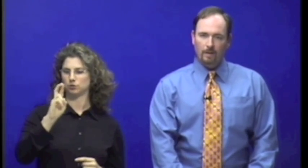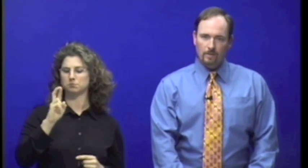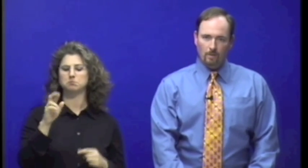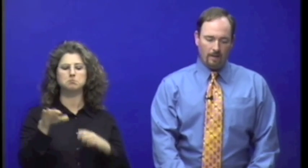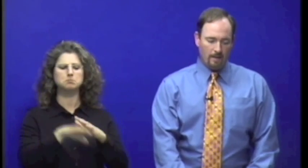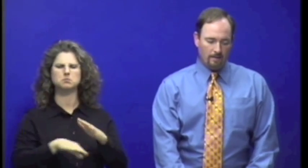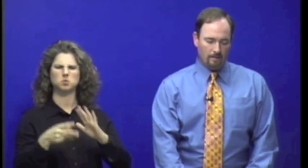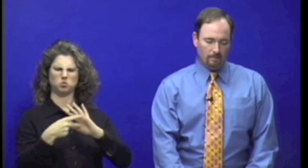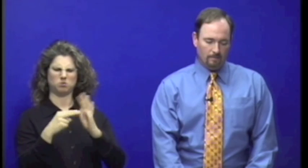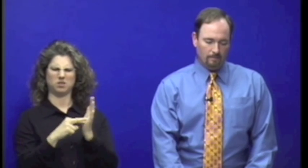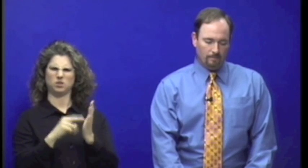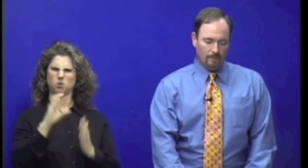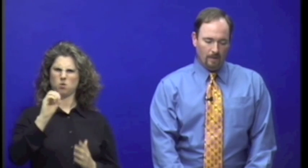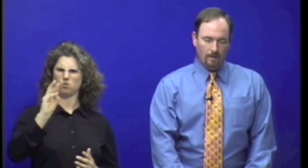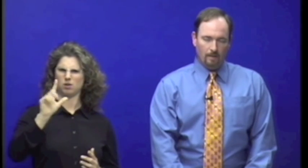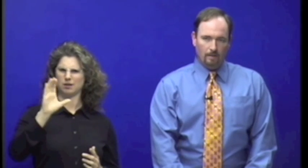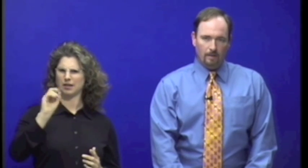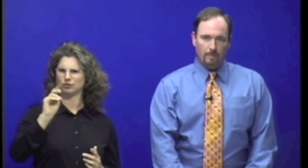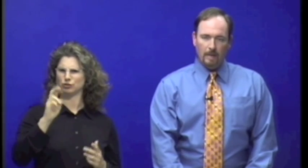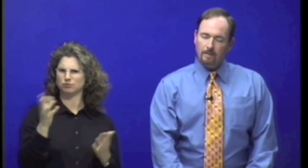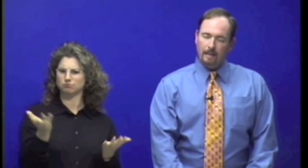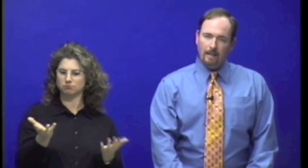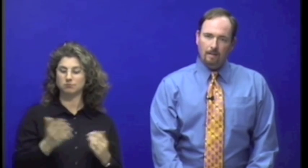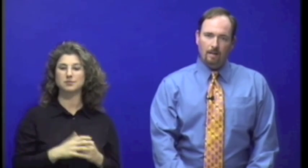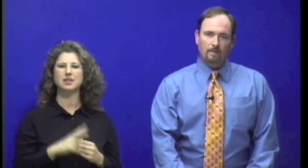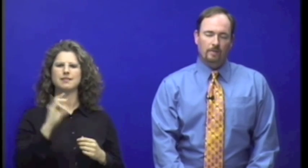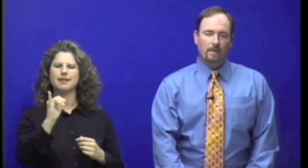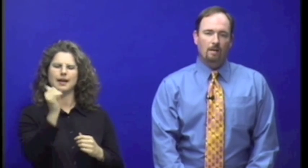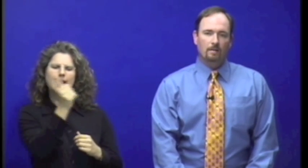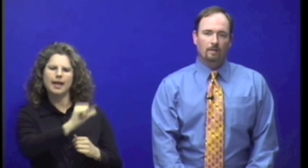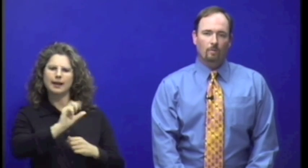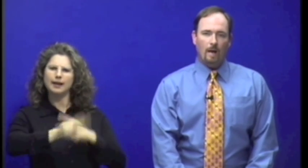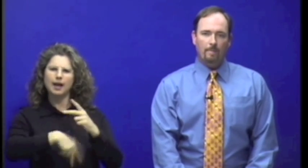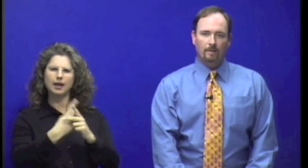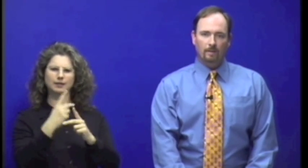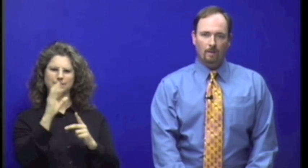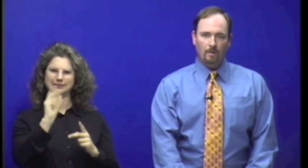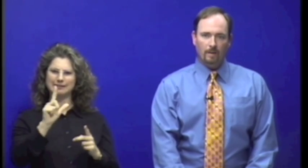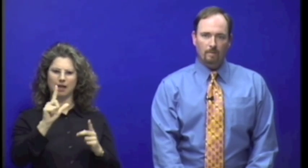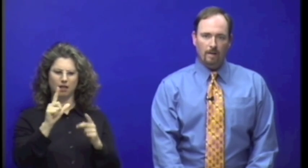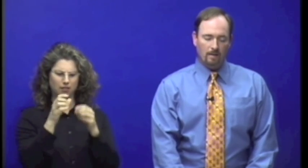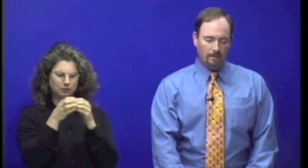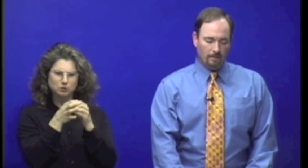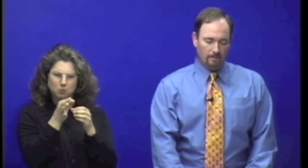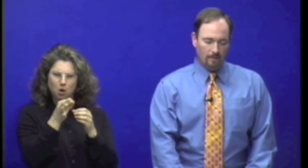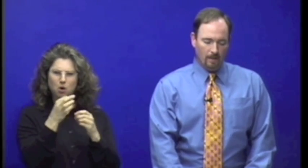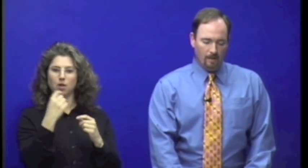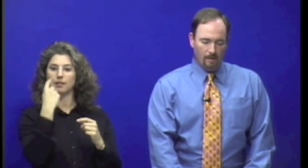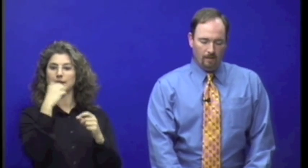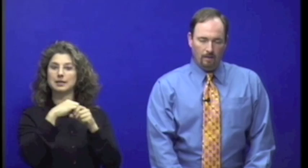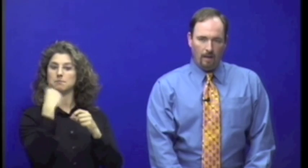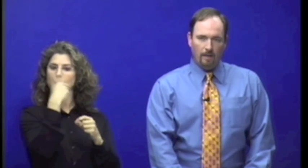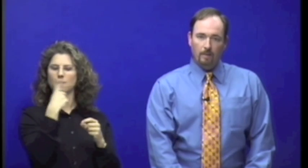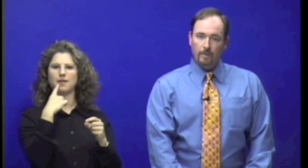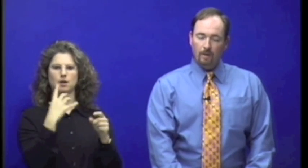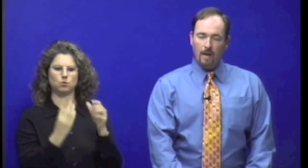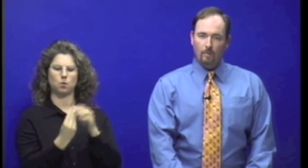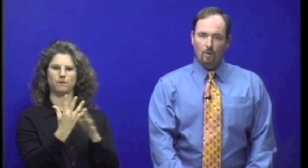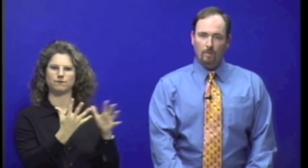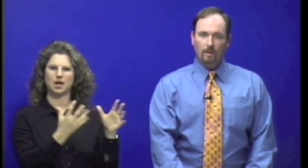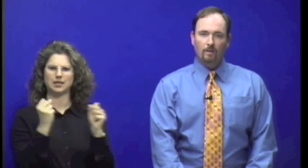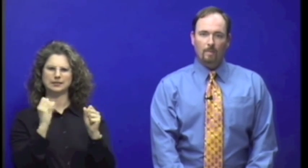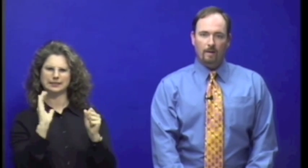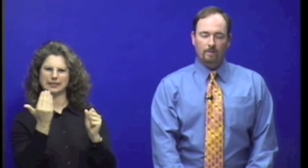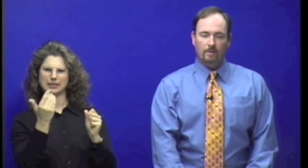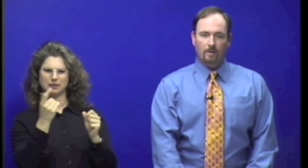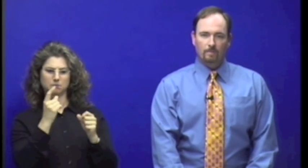Basically, what is oral cancer? It's basically any kind of cells that are rapidly growing in the mouth and that appear